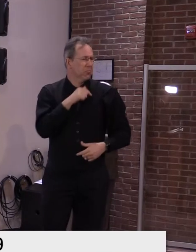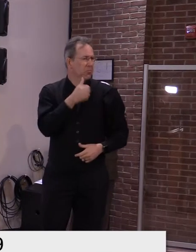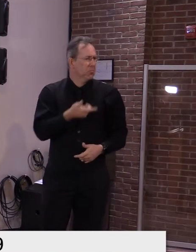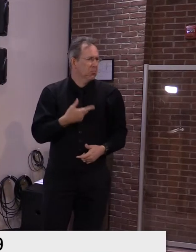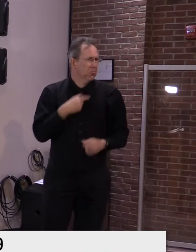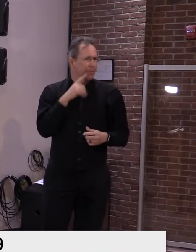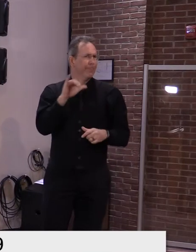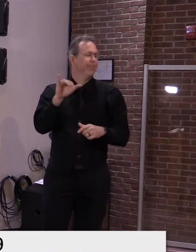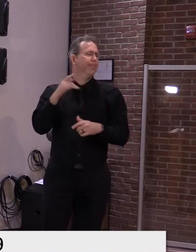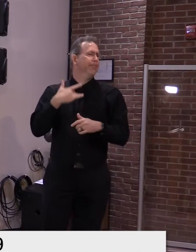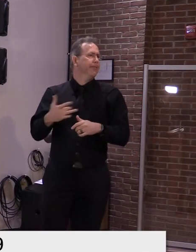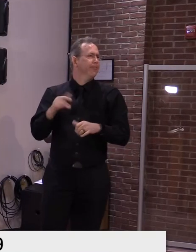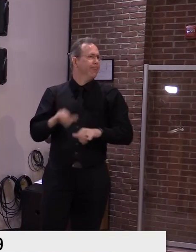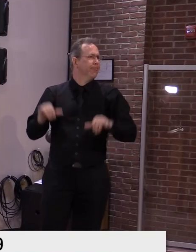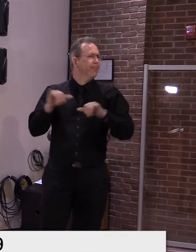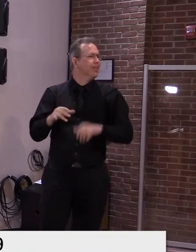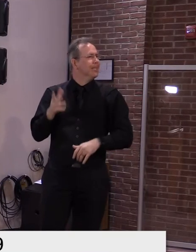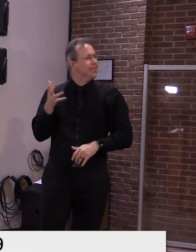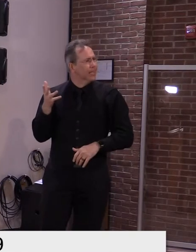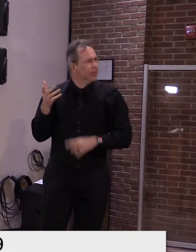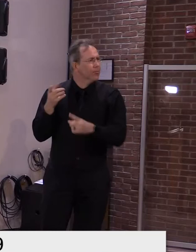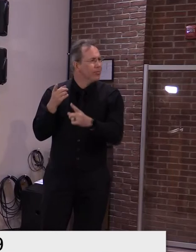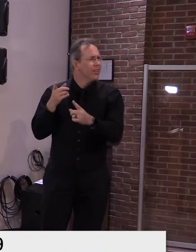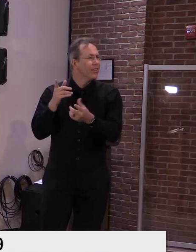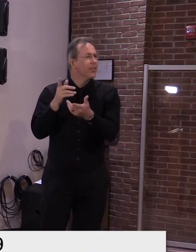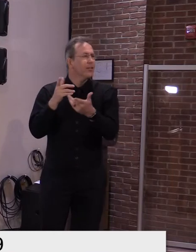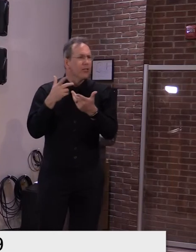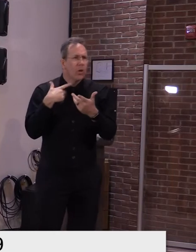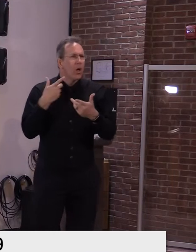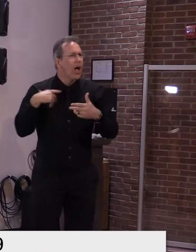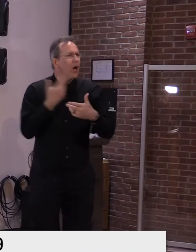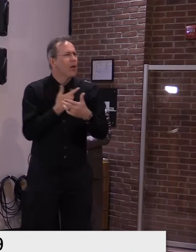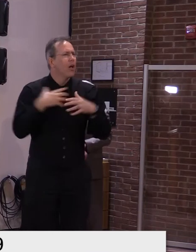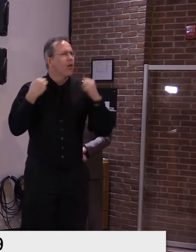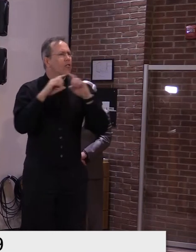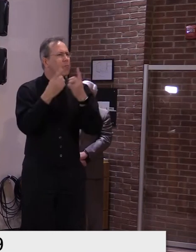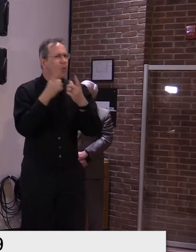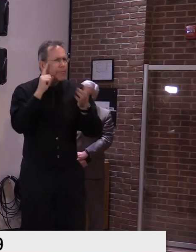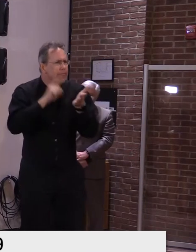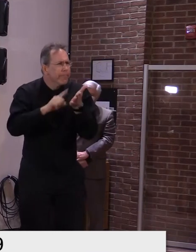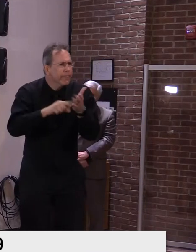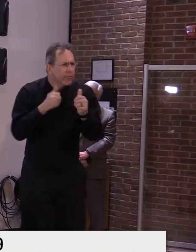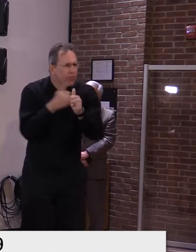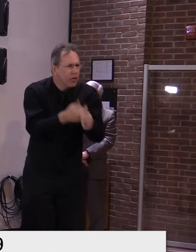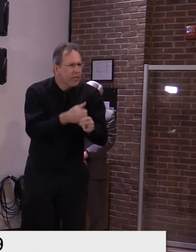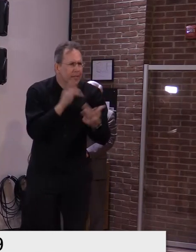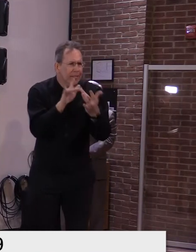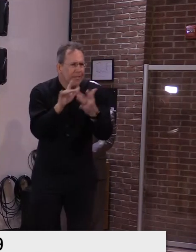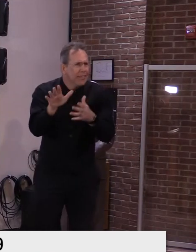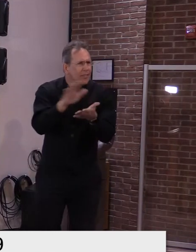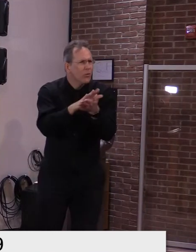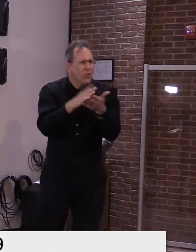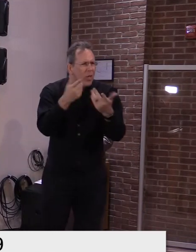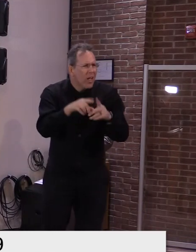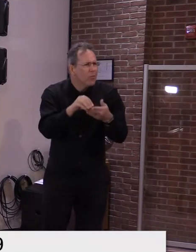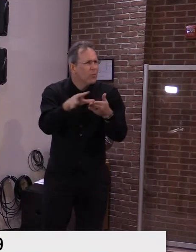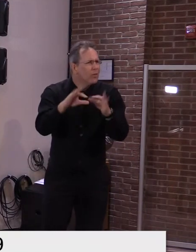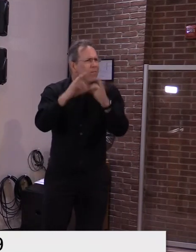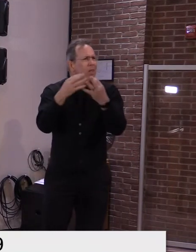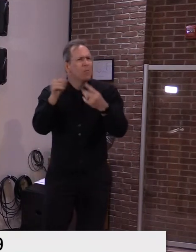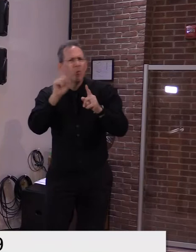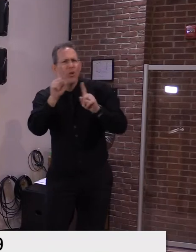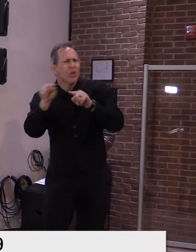working very closely with the schools to support them, but I don't think there's broader patterns of outbreak per se. But perhaps, Dr. Levine, you want to add to